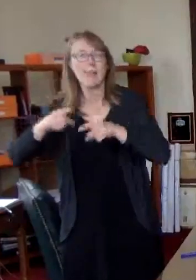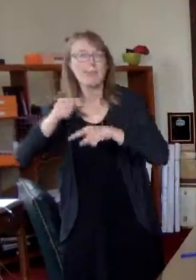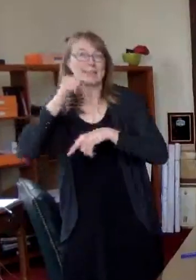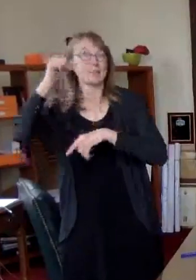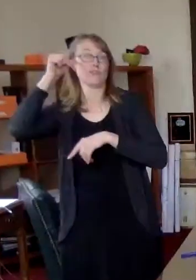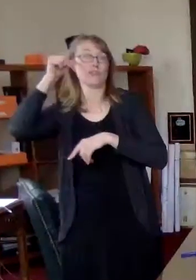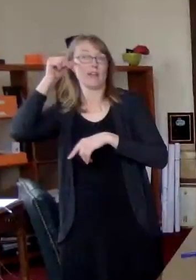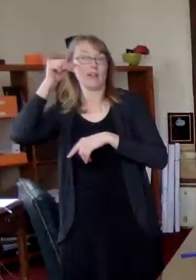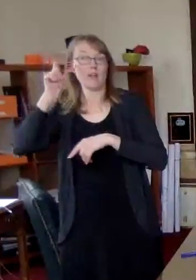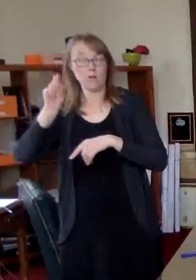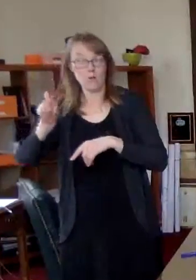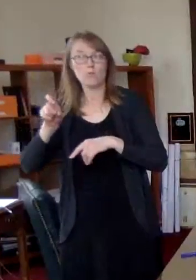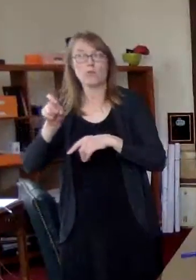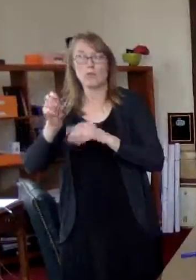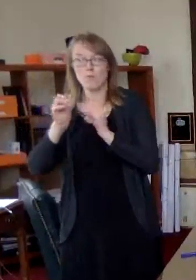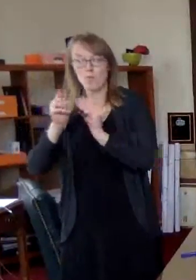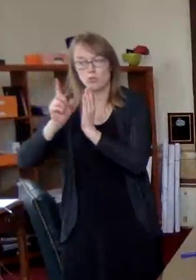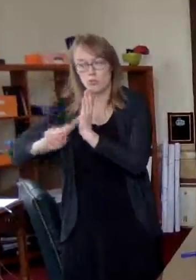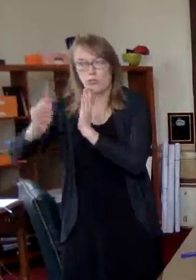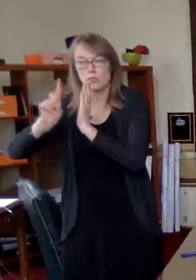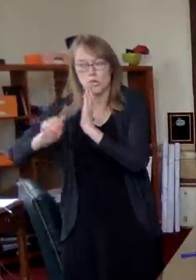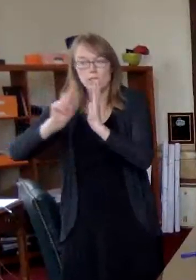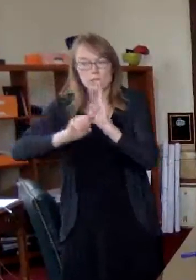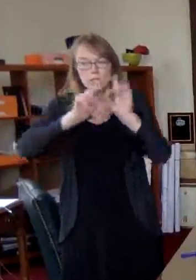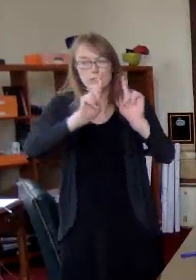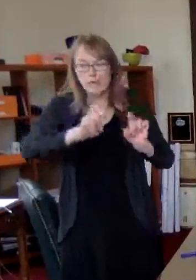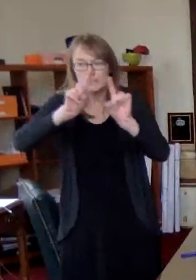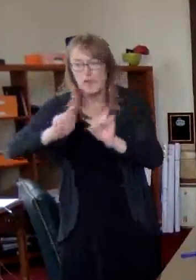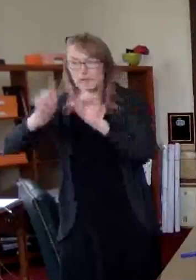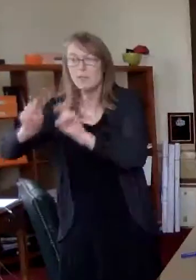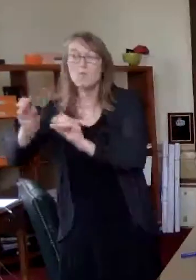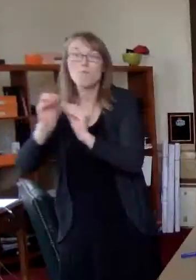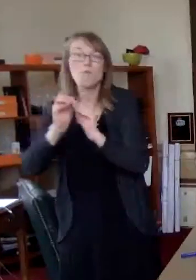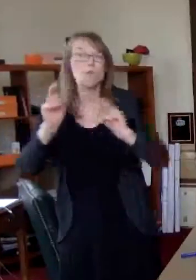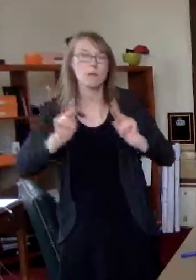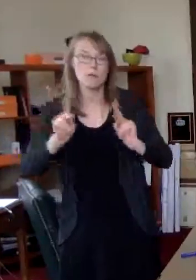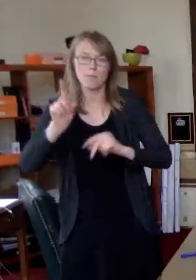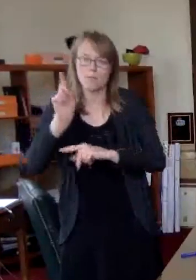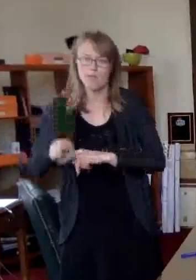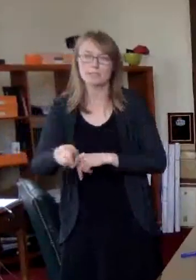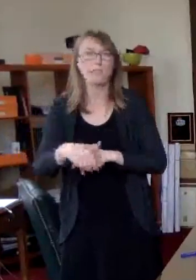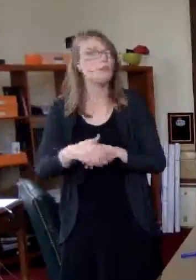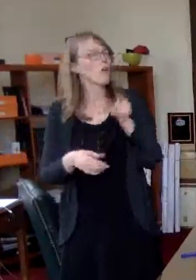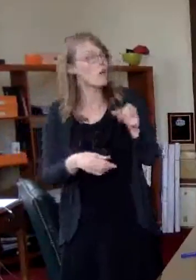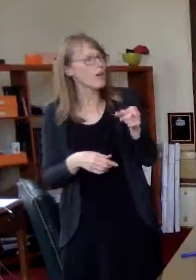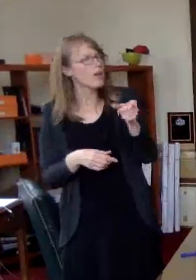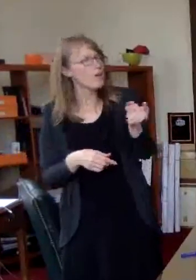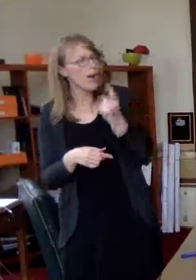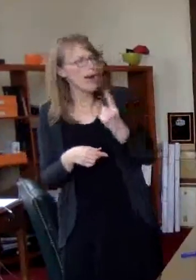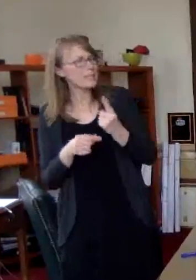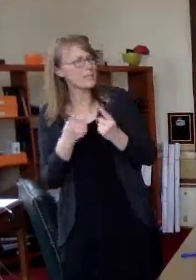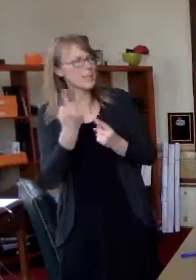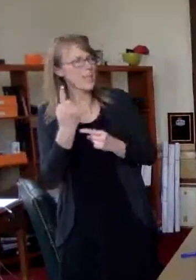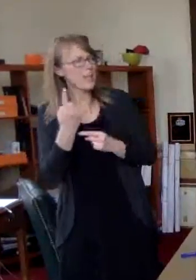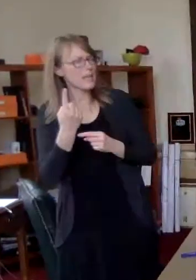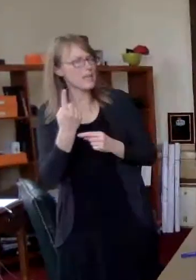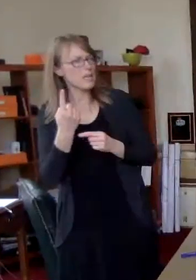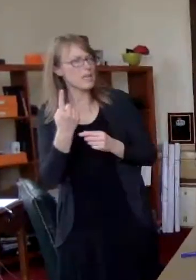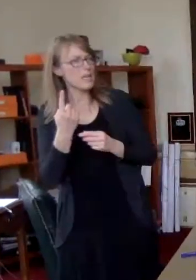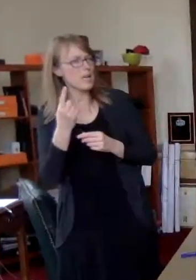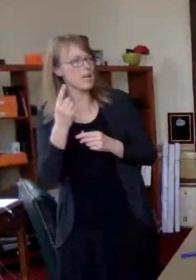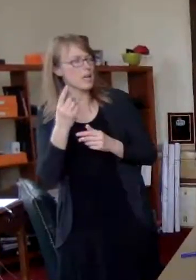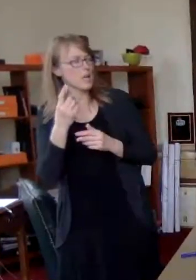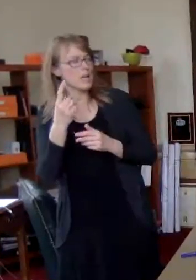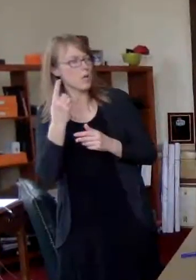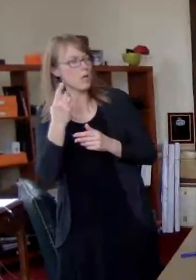more tests. We need to be able to test more individuals. And what was the last part of that question? Why don't